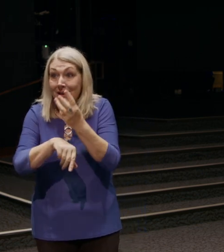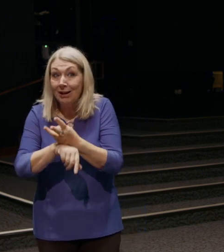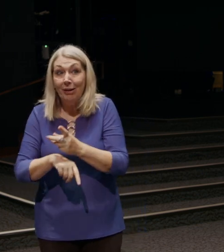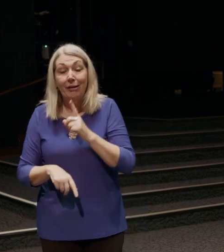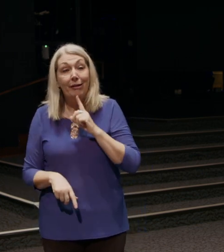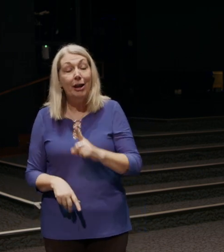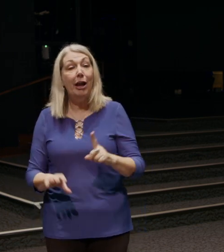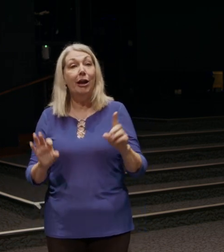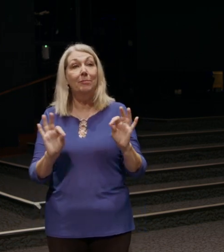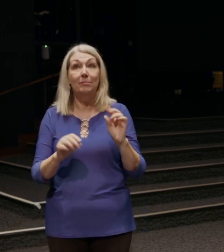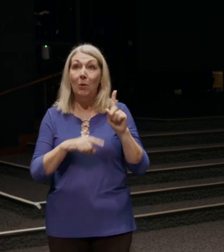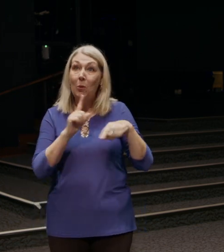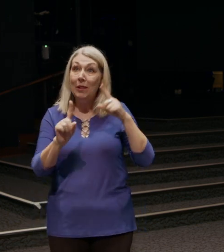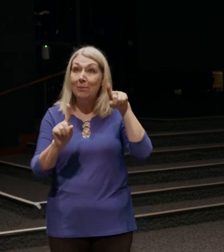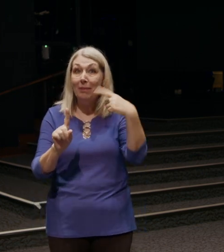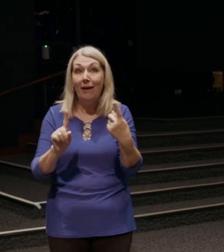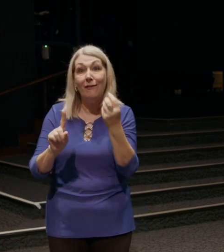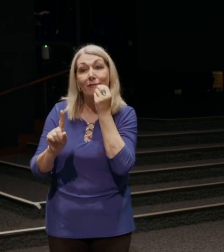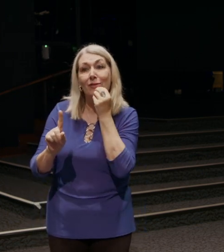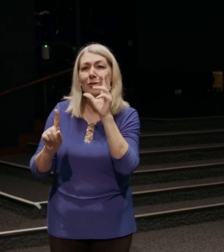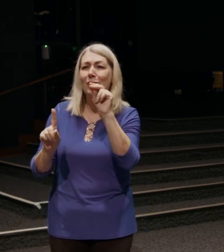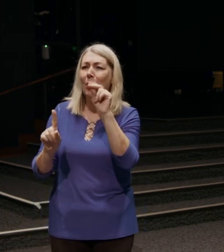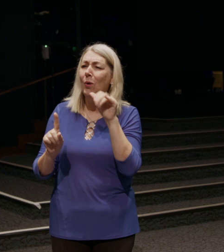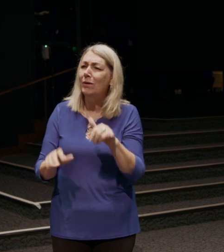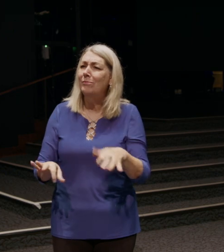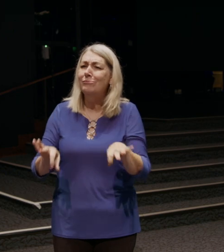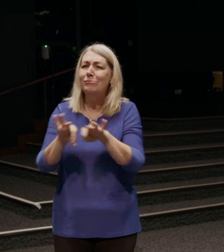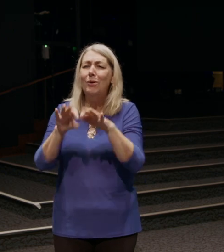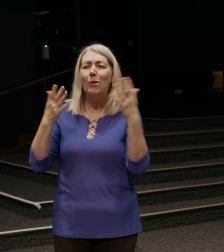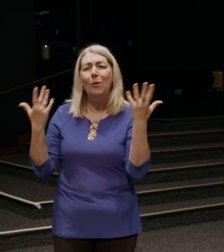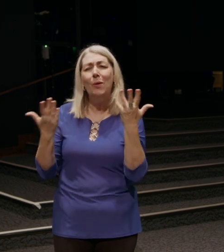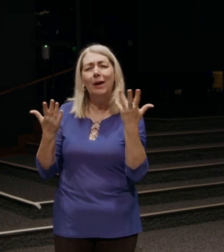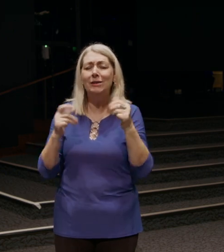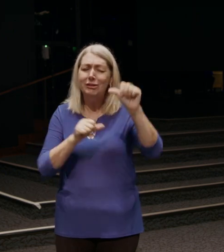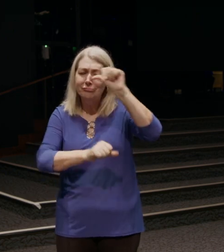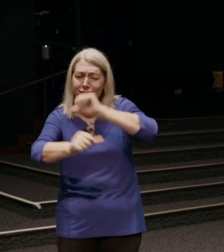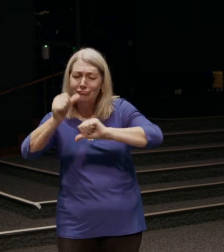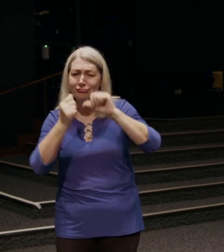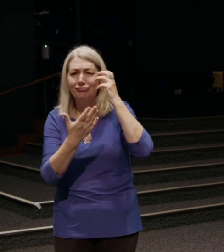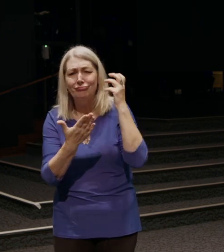just about food. It's also about the fellowship.